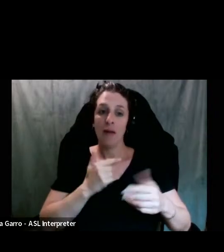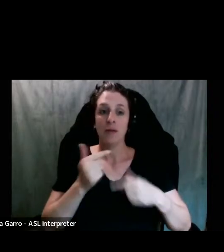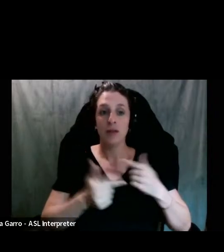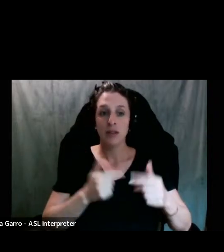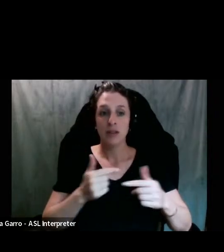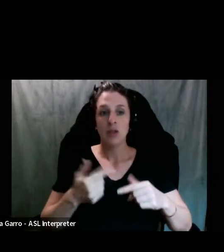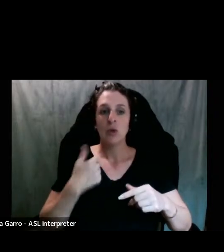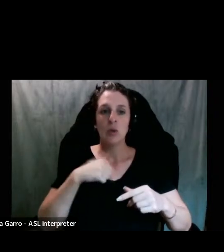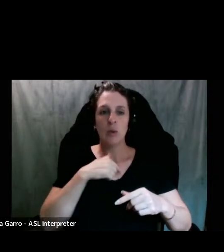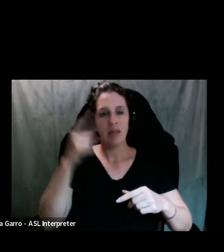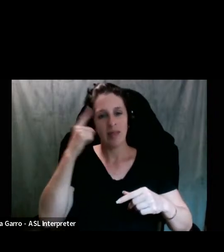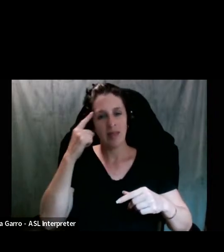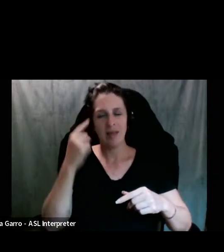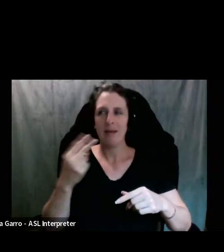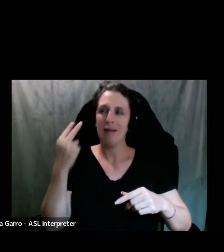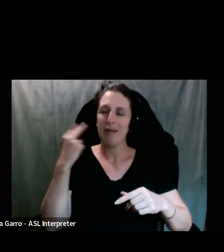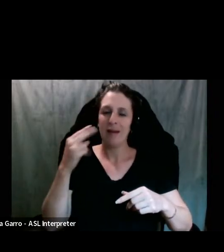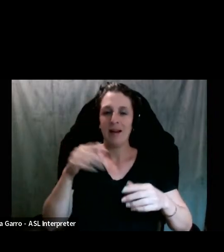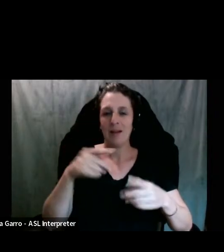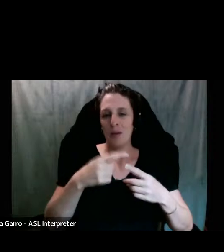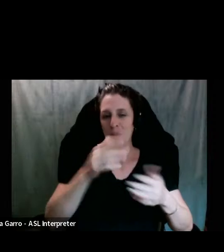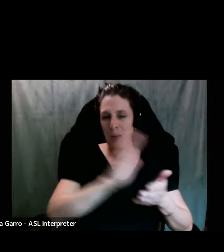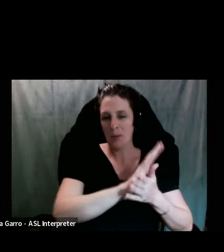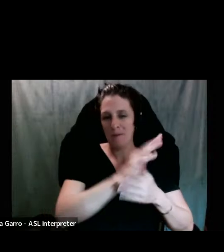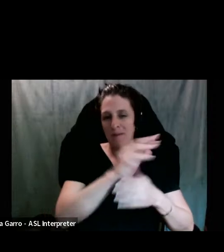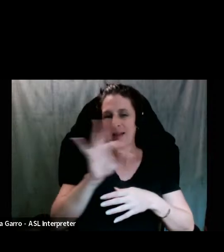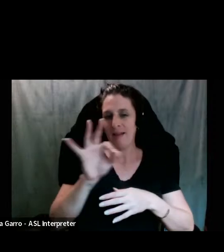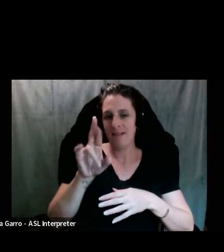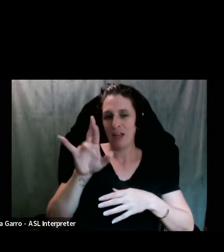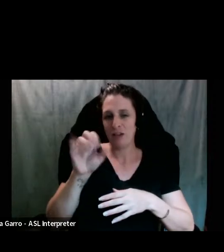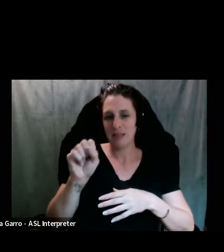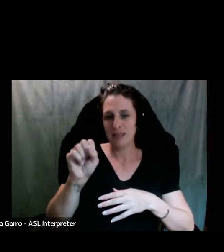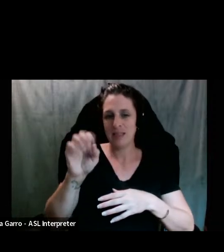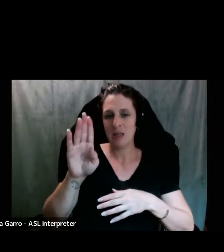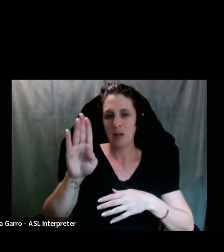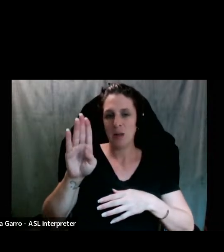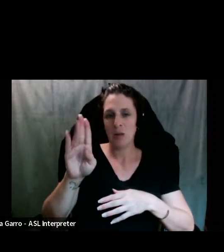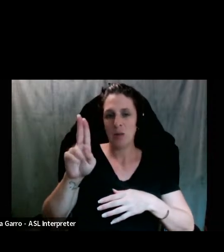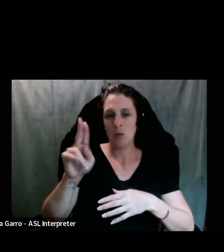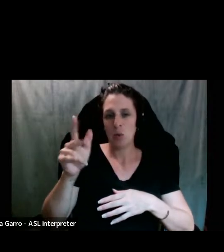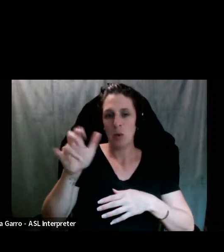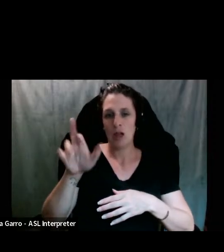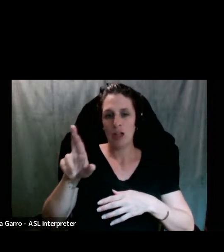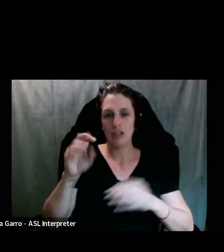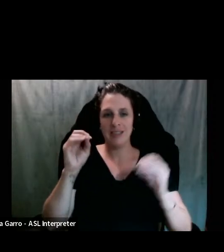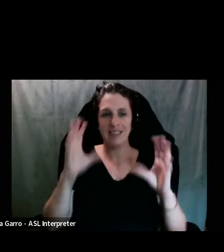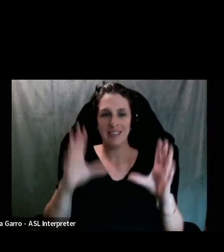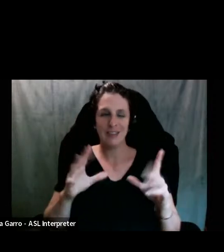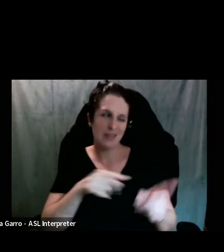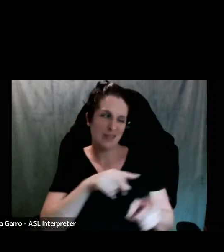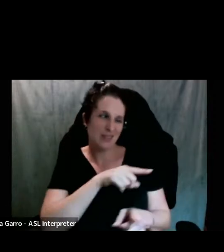Bueller teachers, where they, you know what I mean? You guys probably don't know what I mean. Anyway,